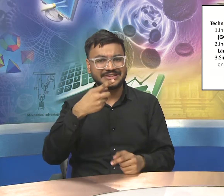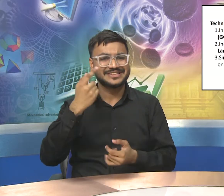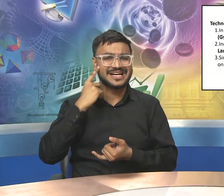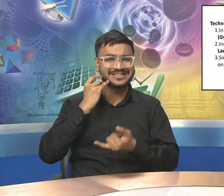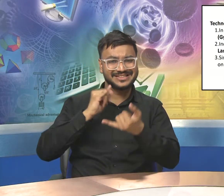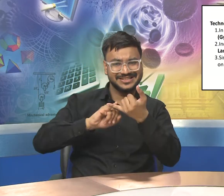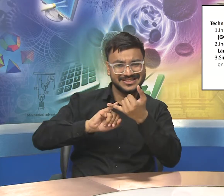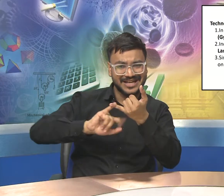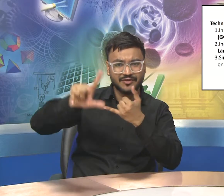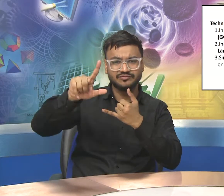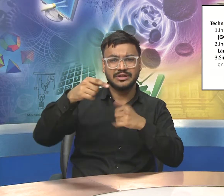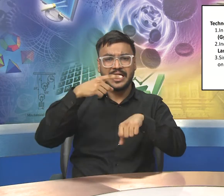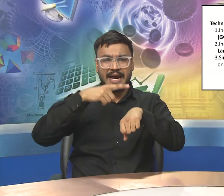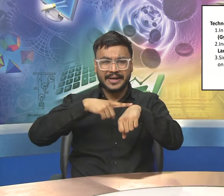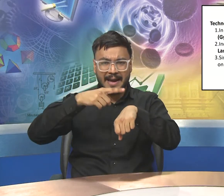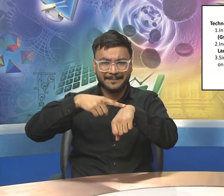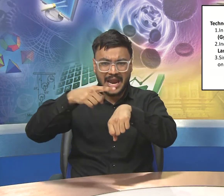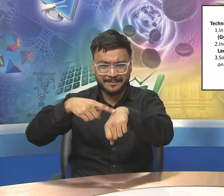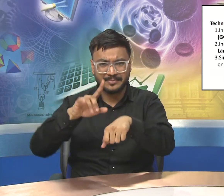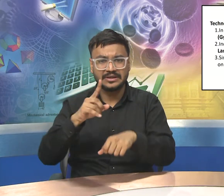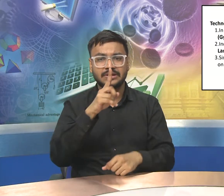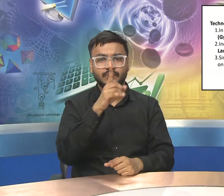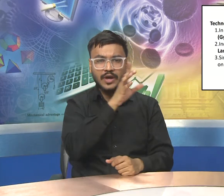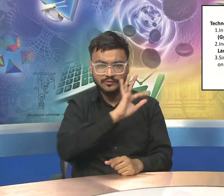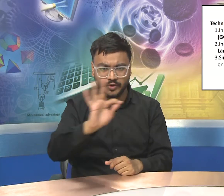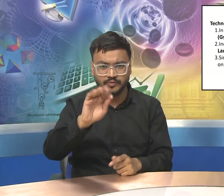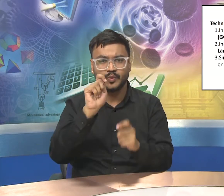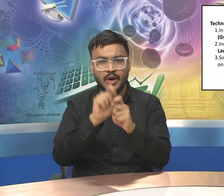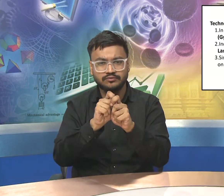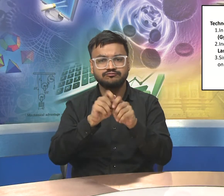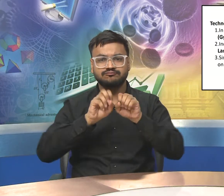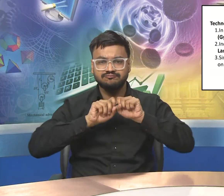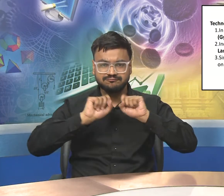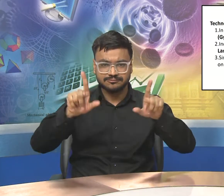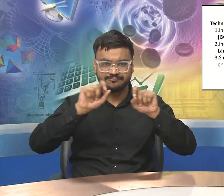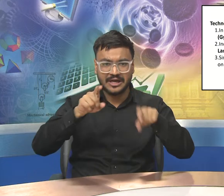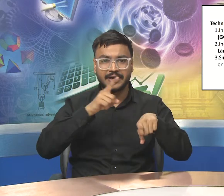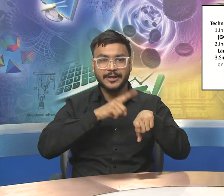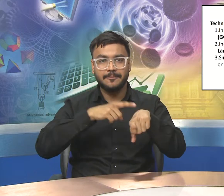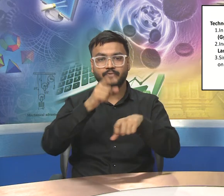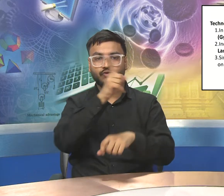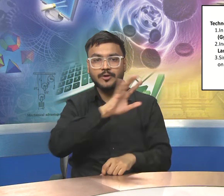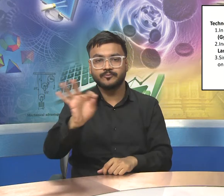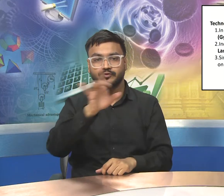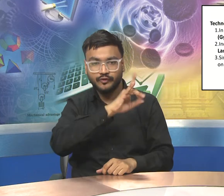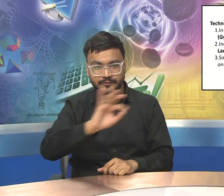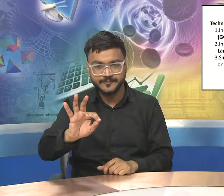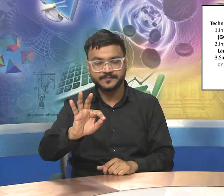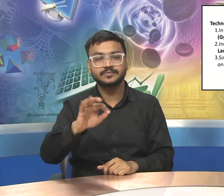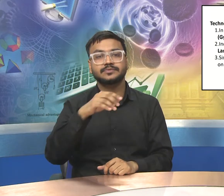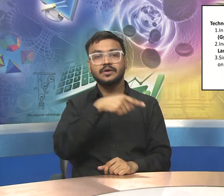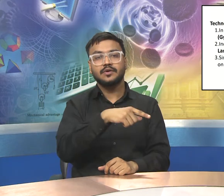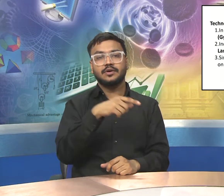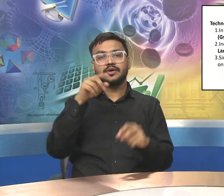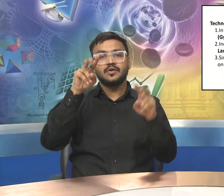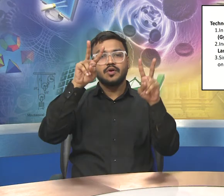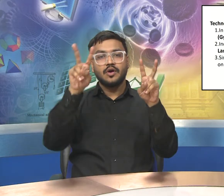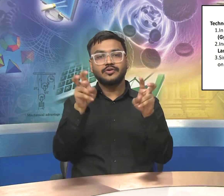Since September 2020, ISL content broadcast twice a week on PME Vidya channel